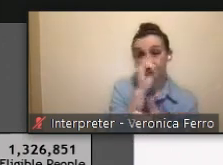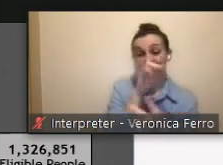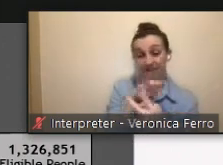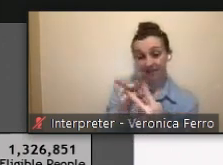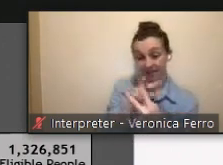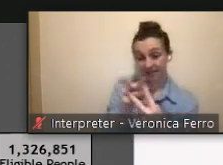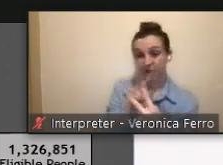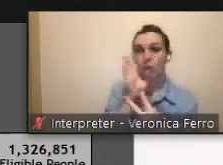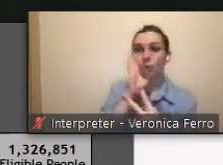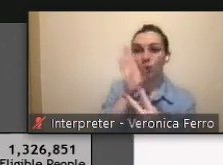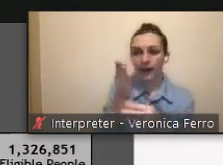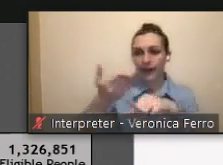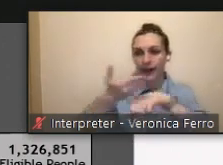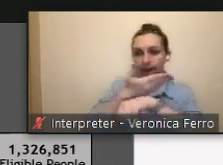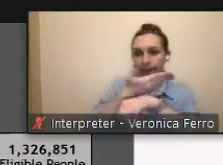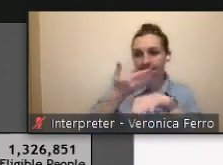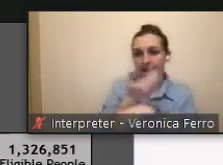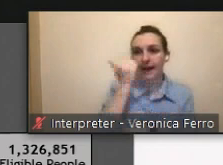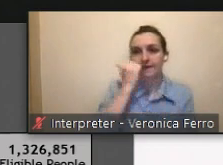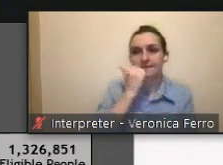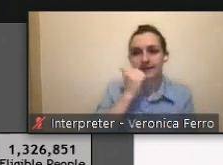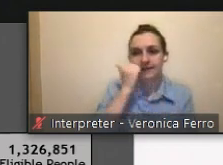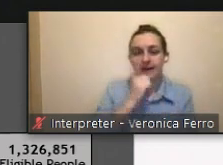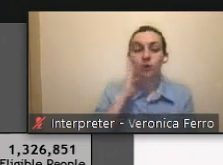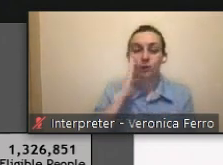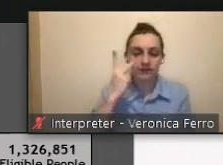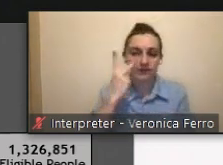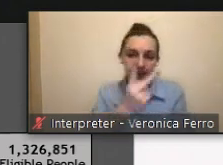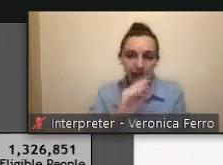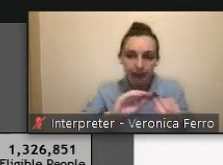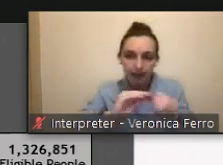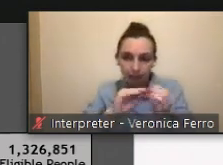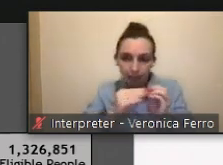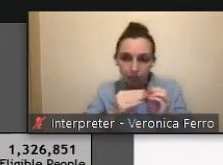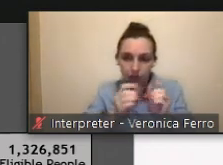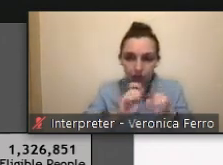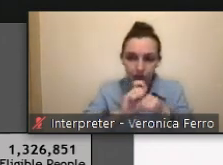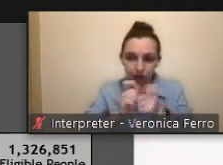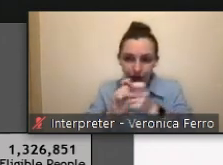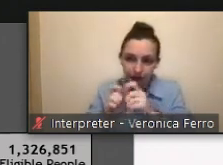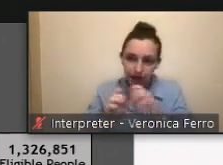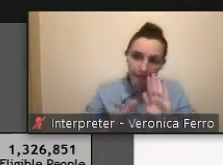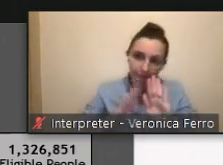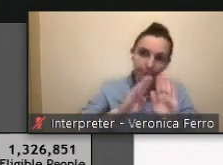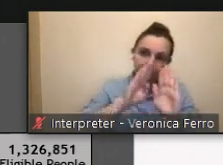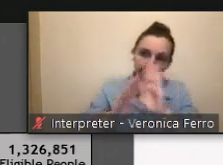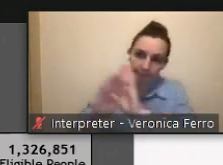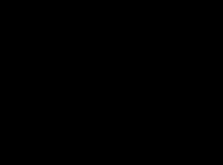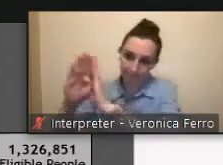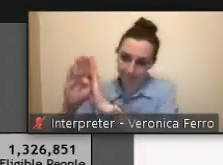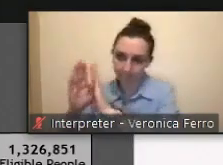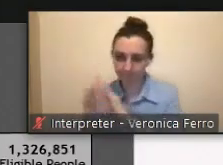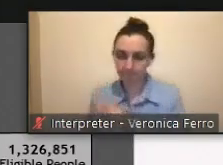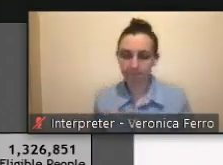again may fluctuate. We may see some additional booster doses become primary series doses and vice versa.